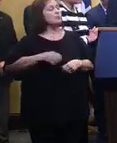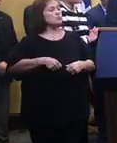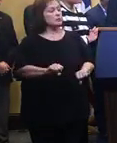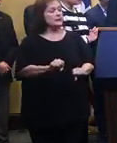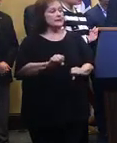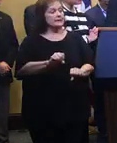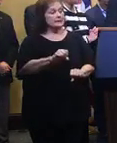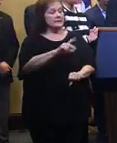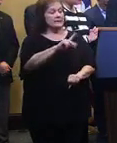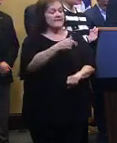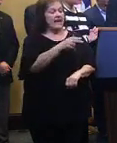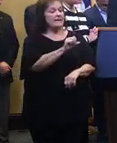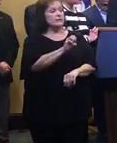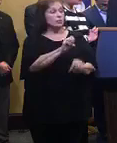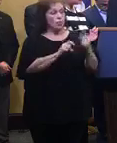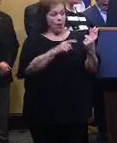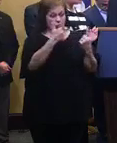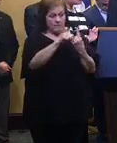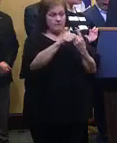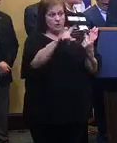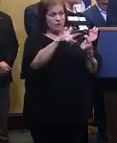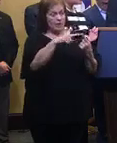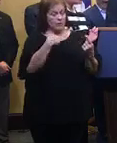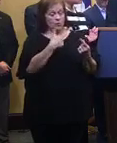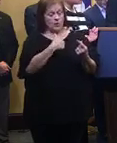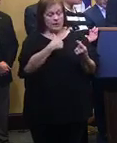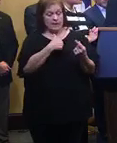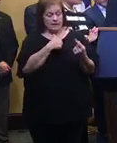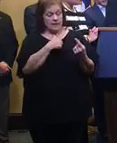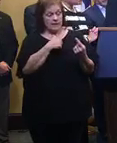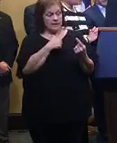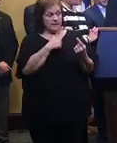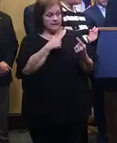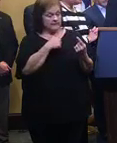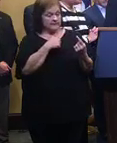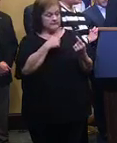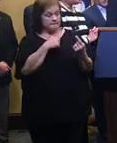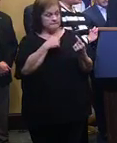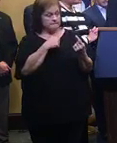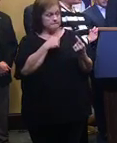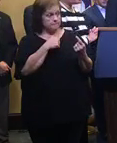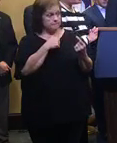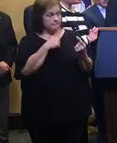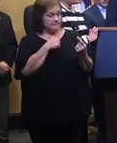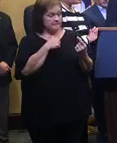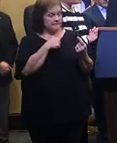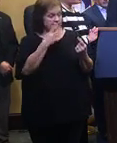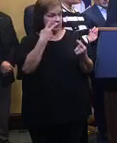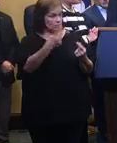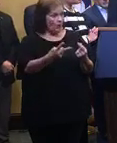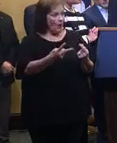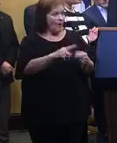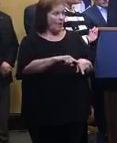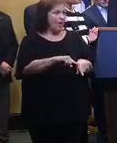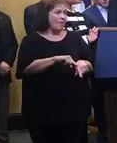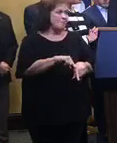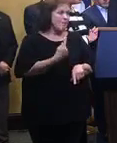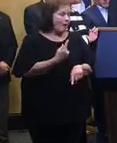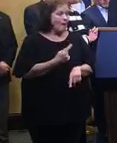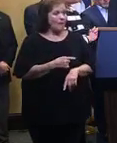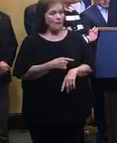Street Phase 1, when we came in the door, we learned, this project was long. It closed a